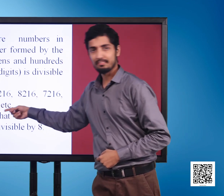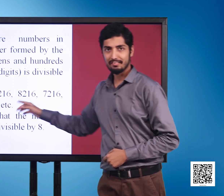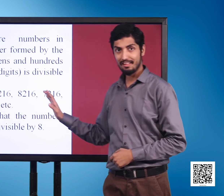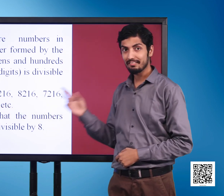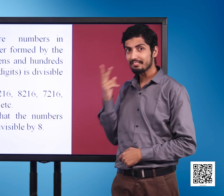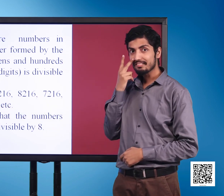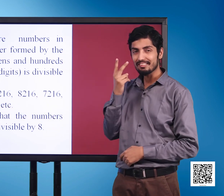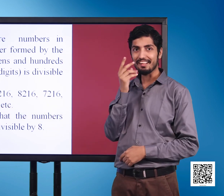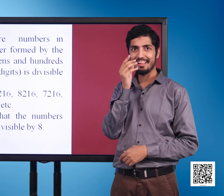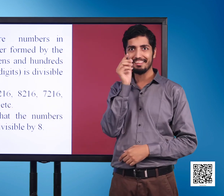9216,